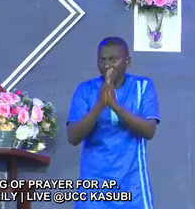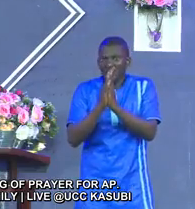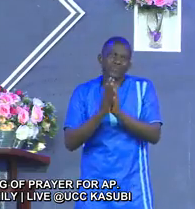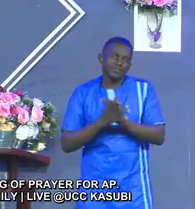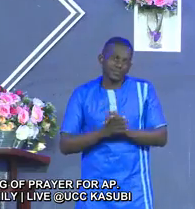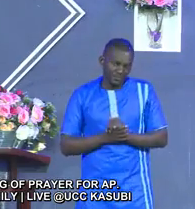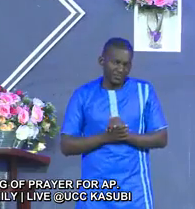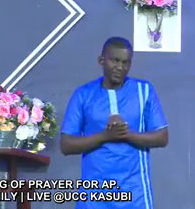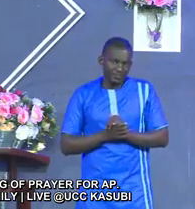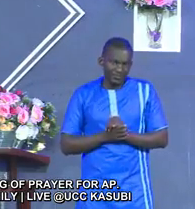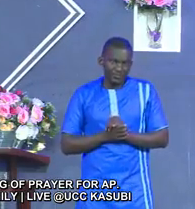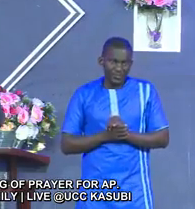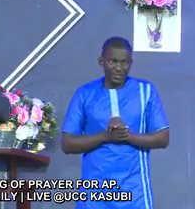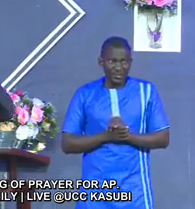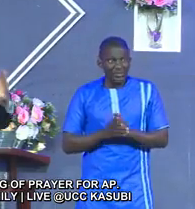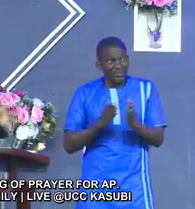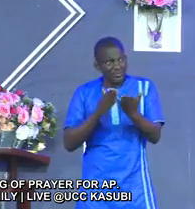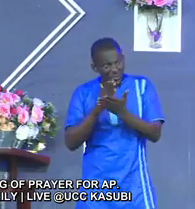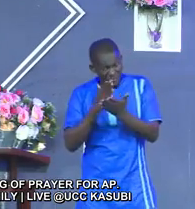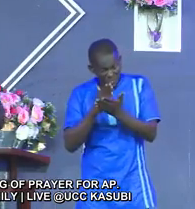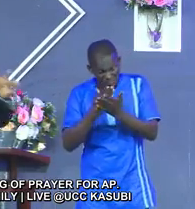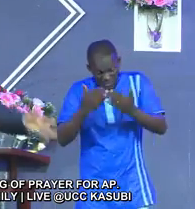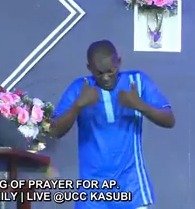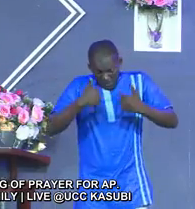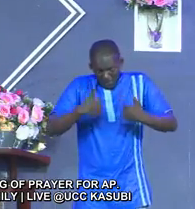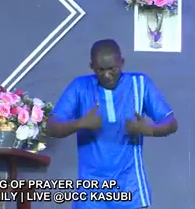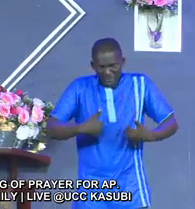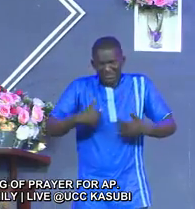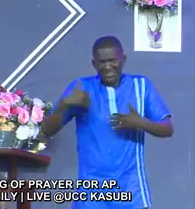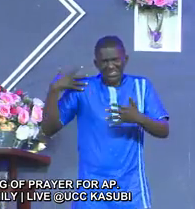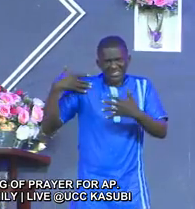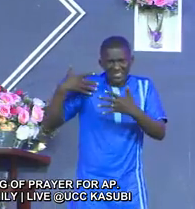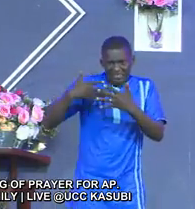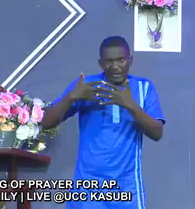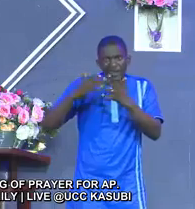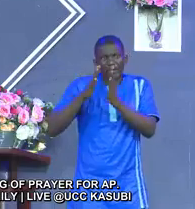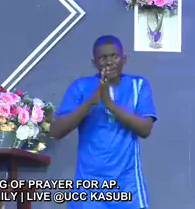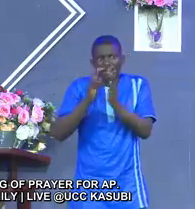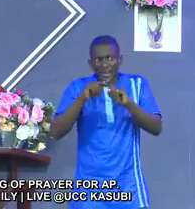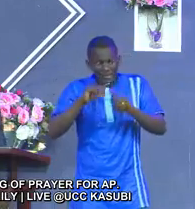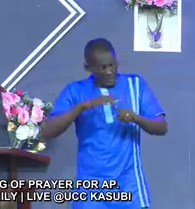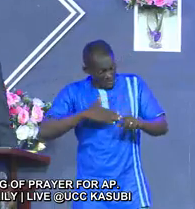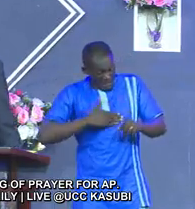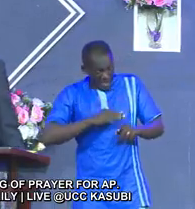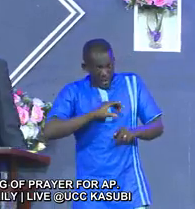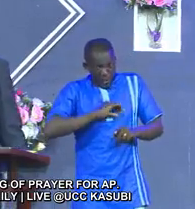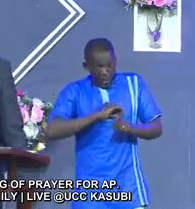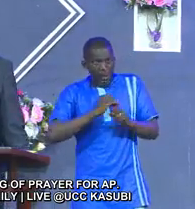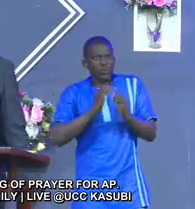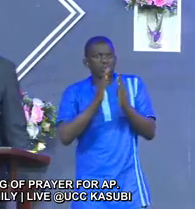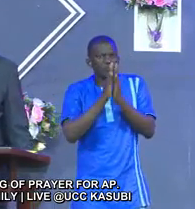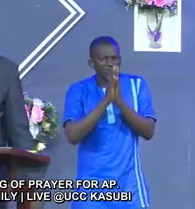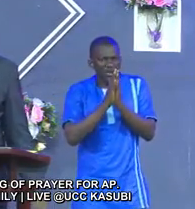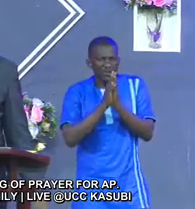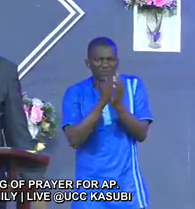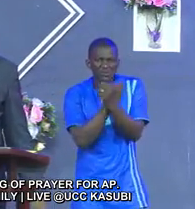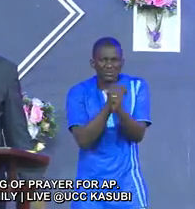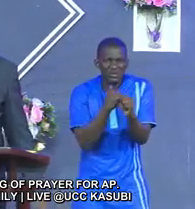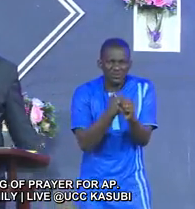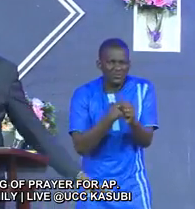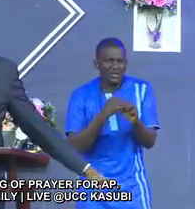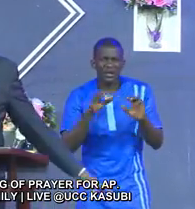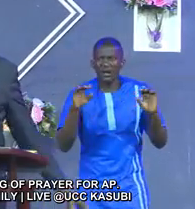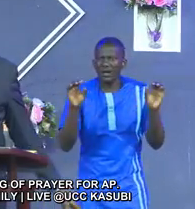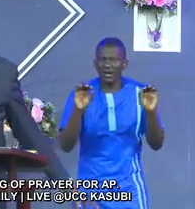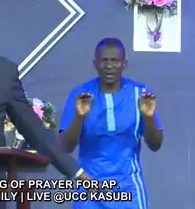Well, as an individual, I had prayed, but my own prayers could not save me.